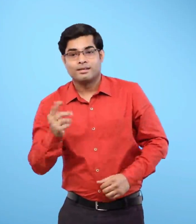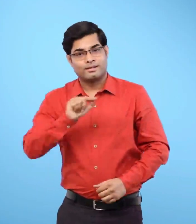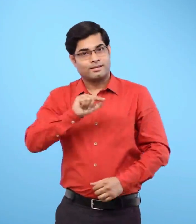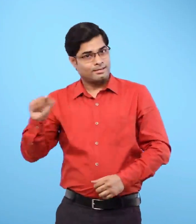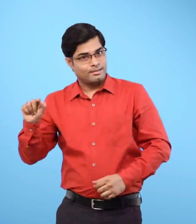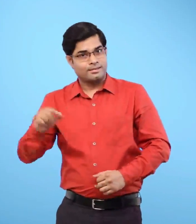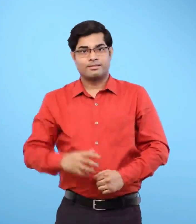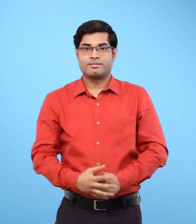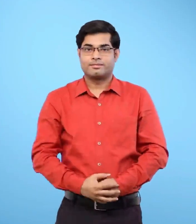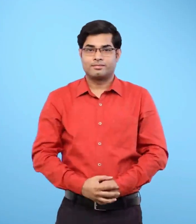Dash.